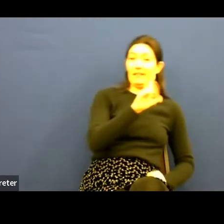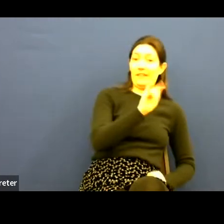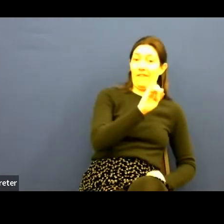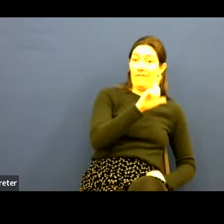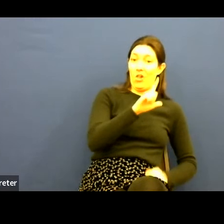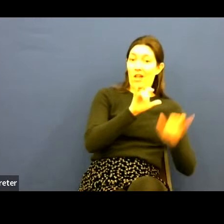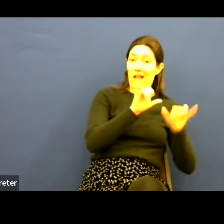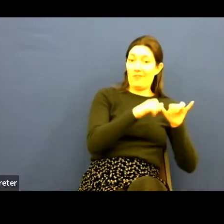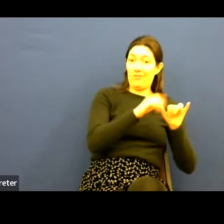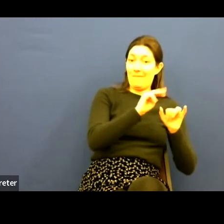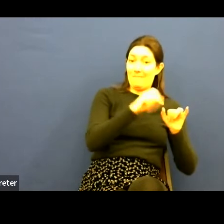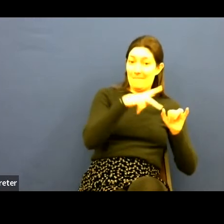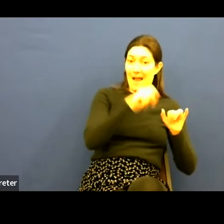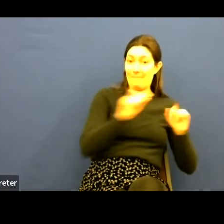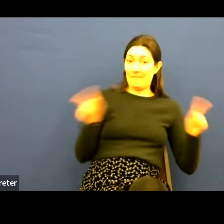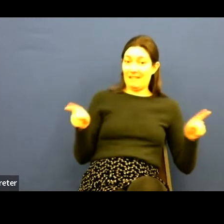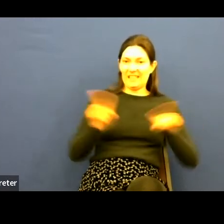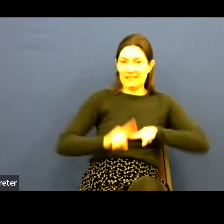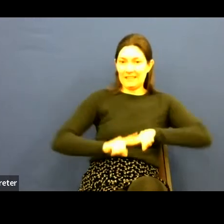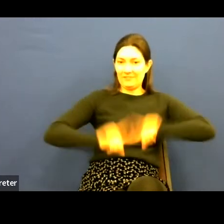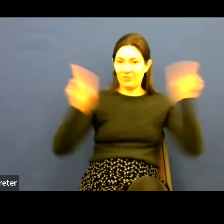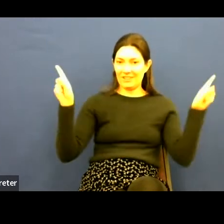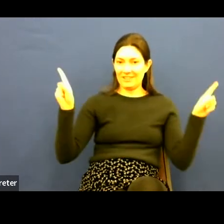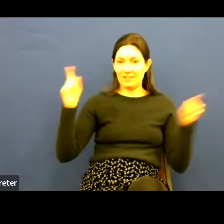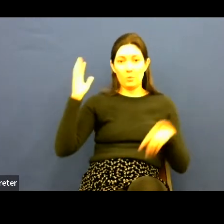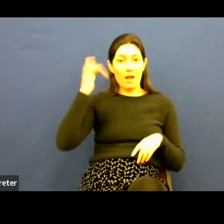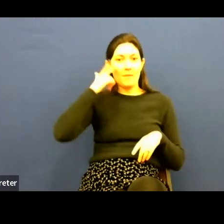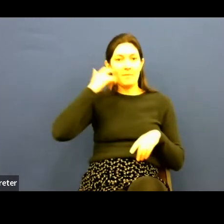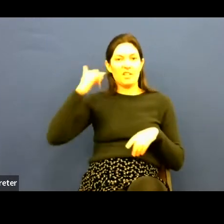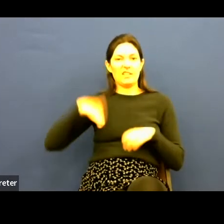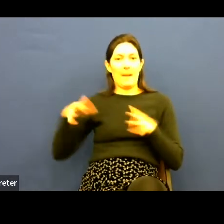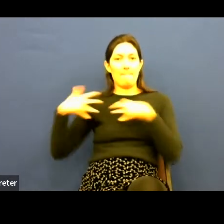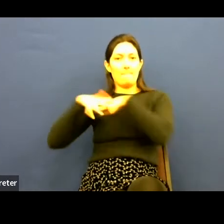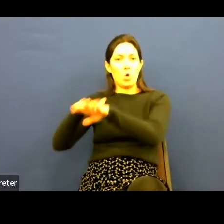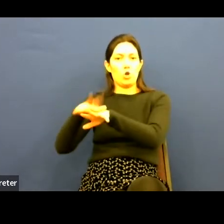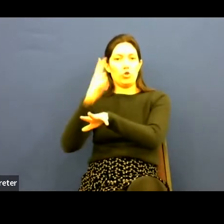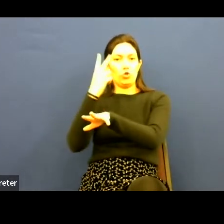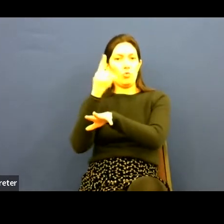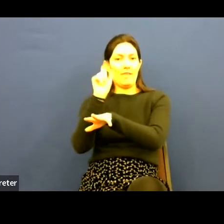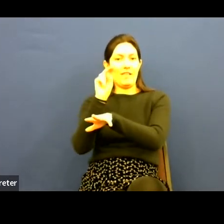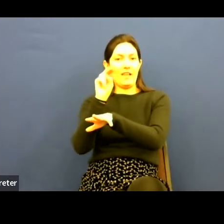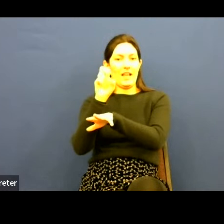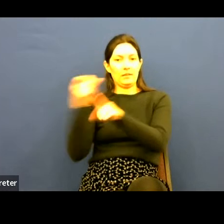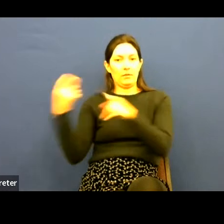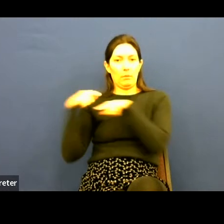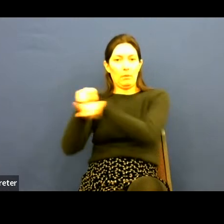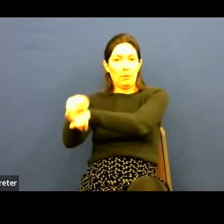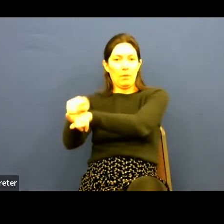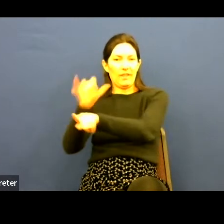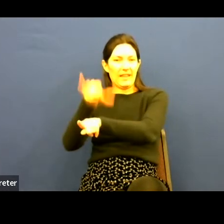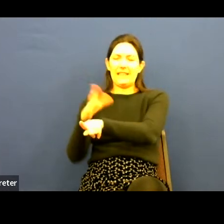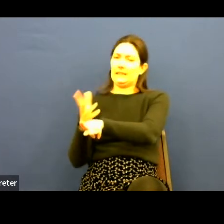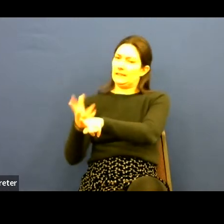Especially when it comes to the merged lane of the two there. Yes. The second thing is, if there's any spillover right now, it's into